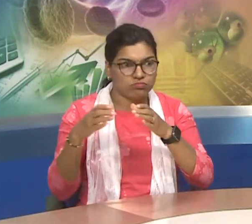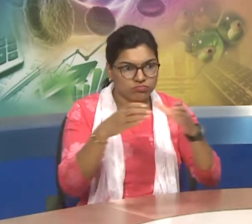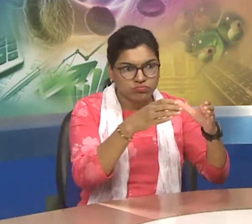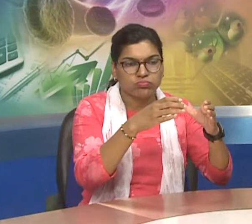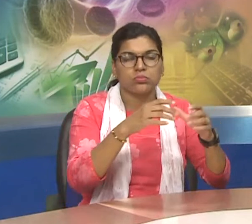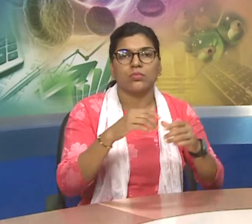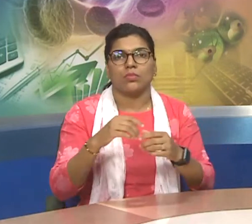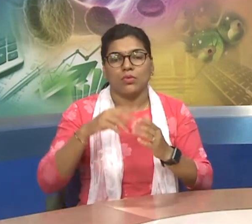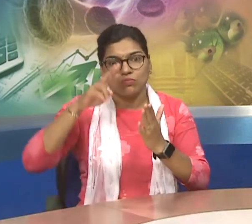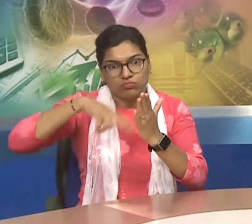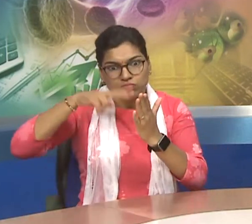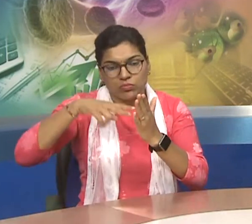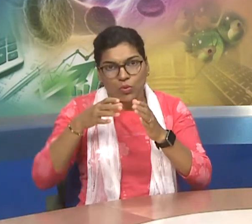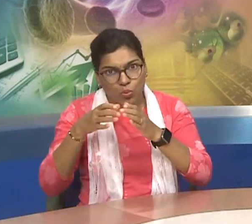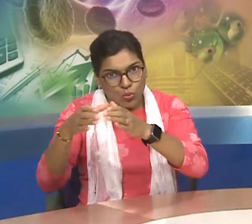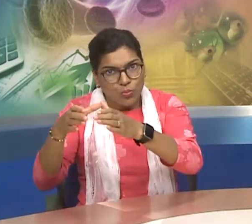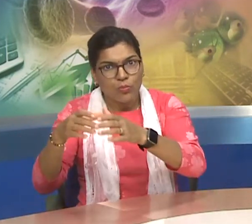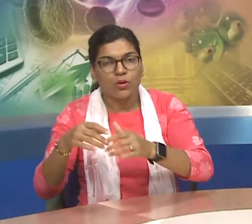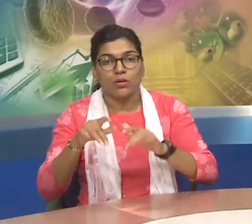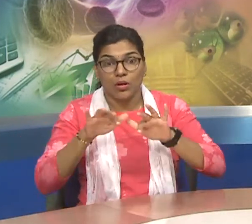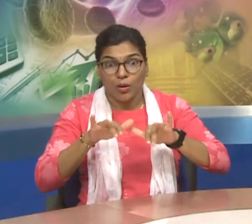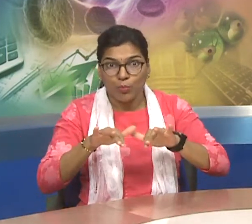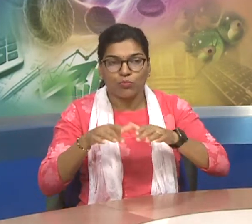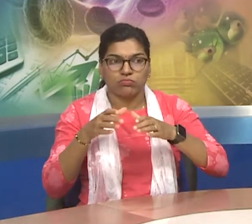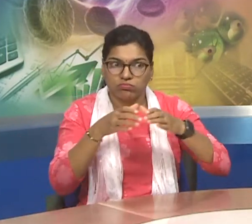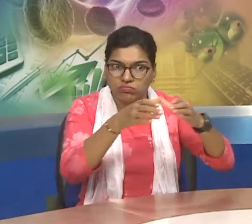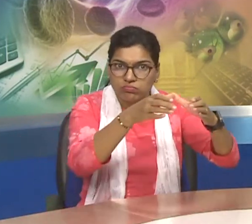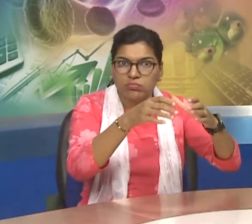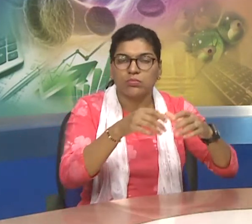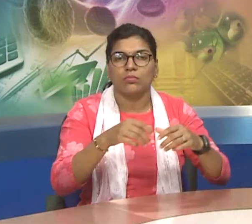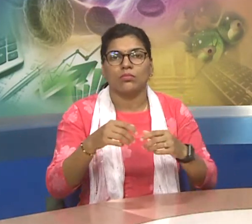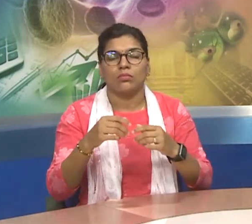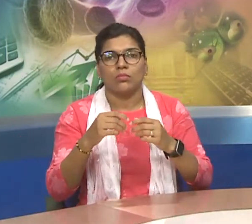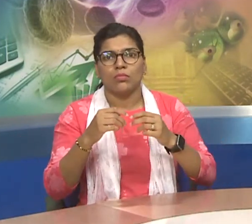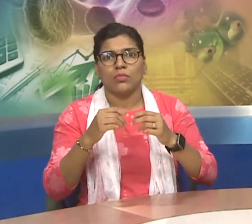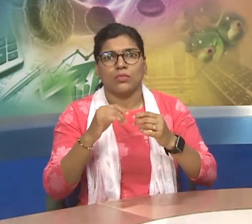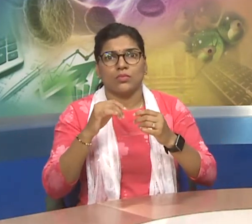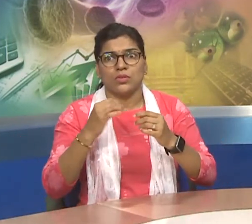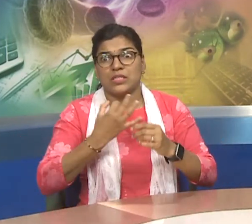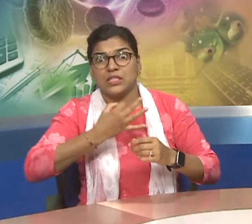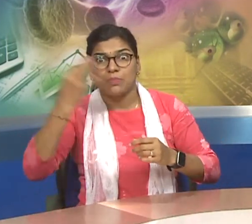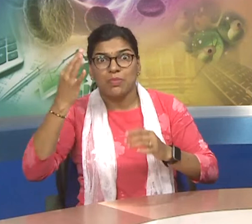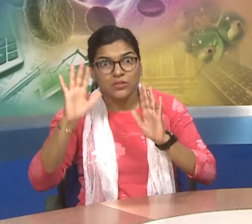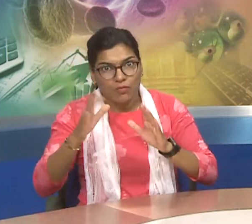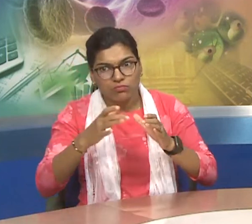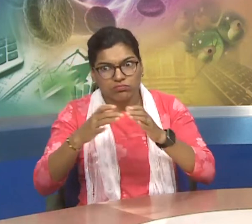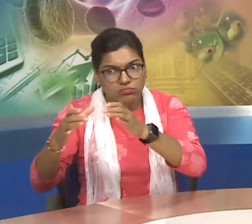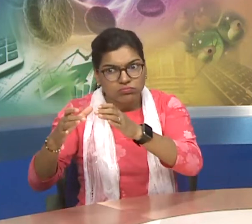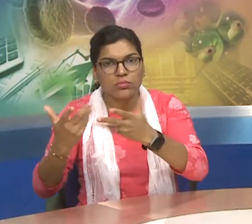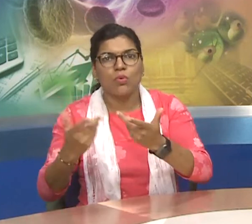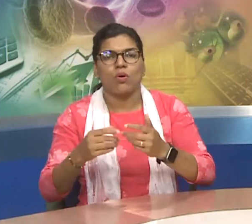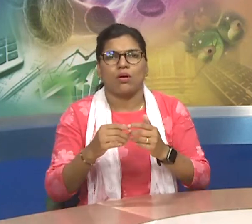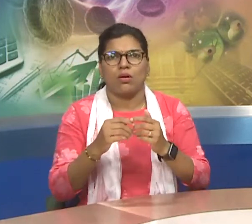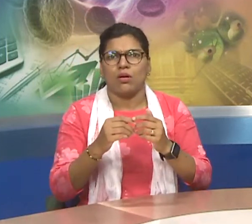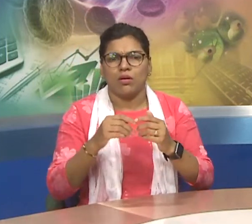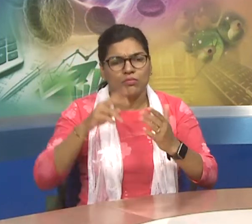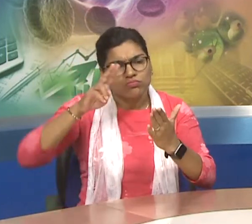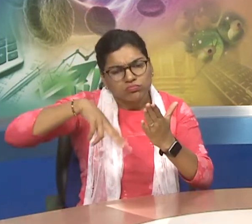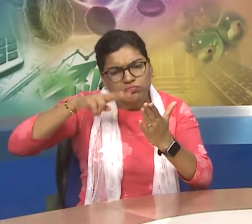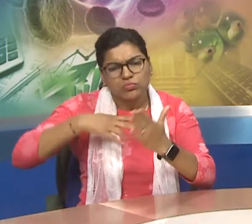aspects and in a very different way. So libraries, which are now known